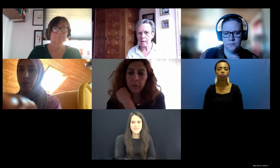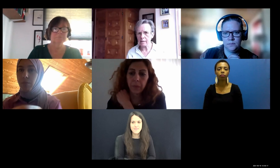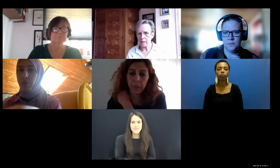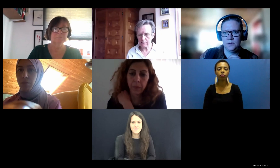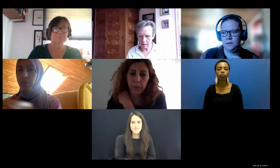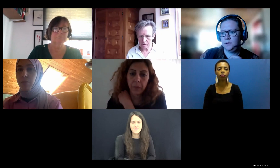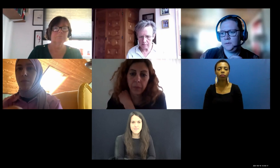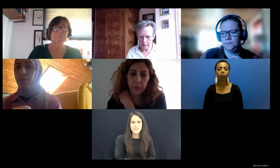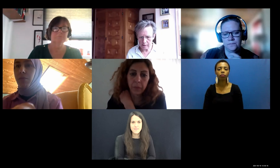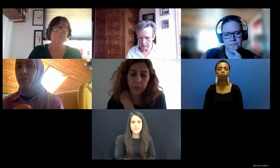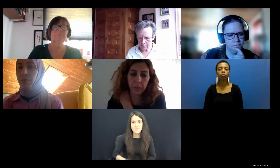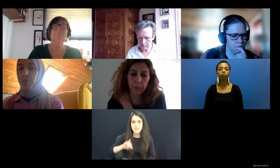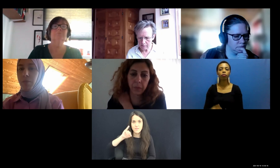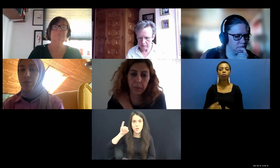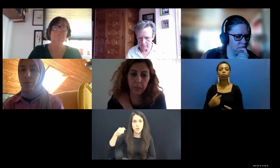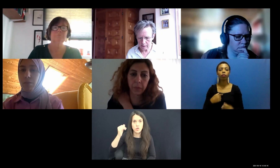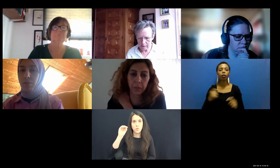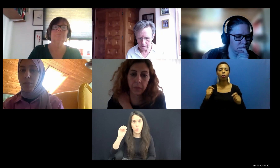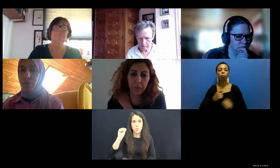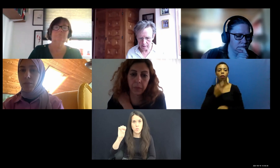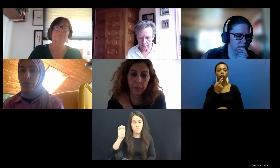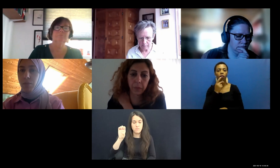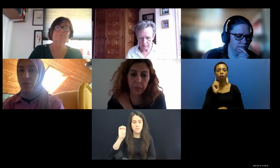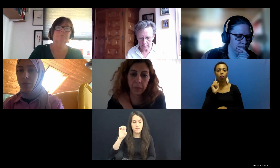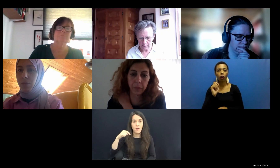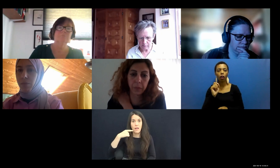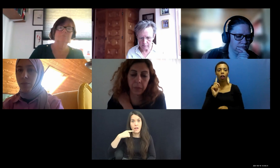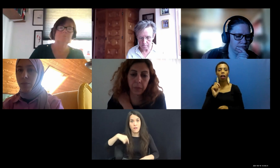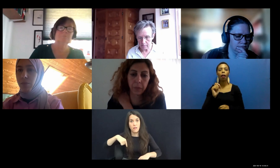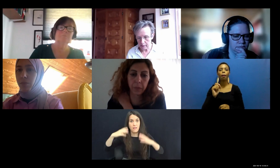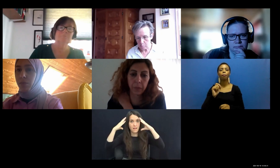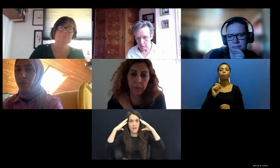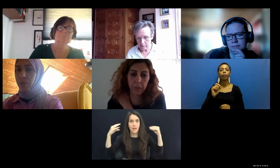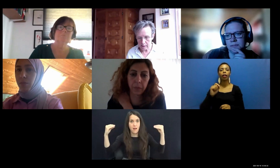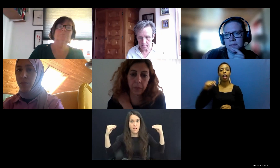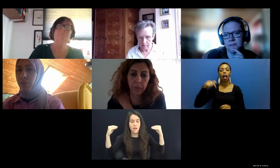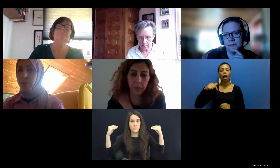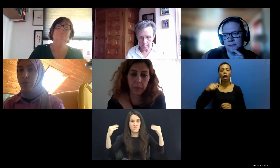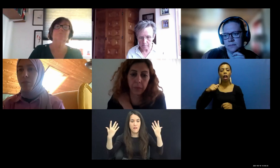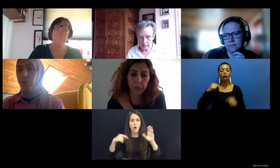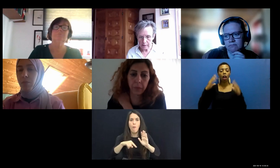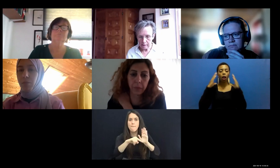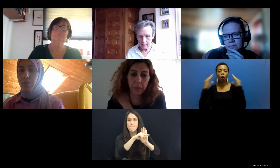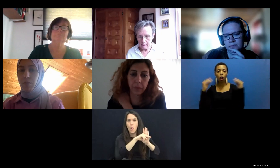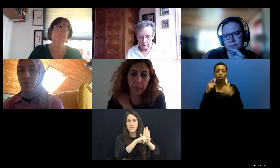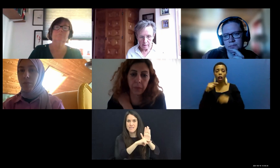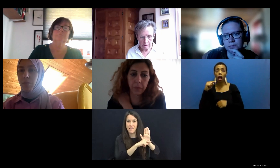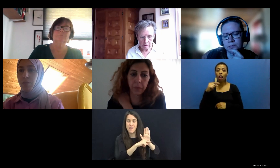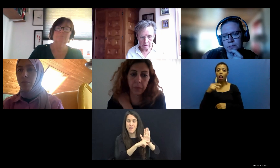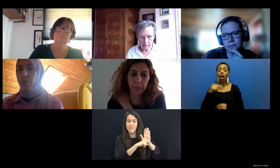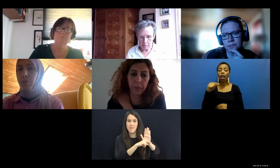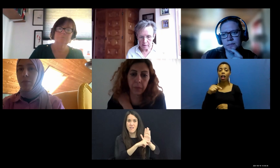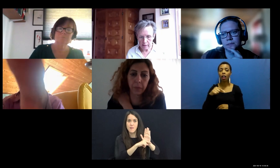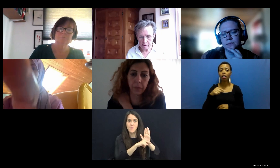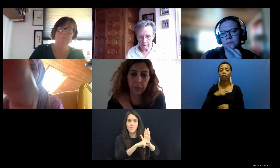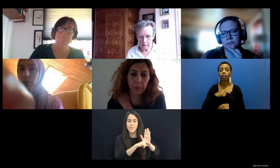All I can say is that in the Netherlands, there is in policy it